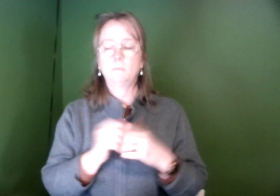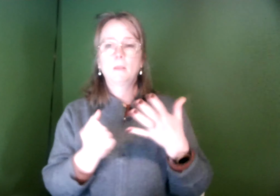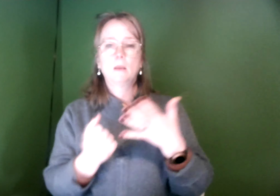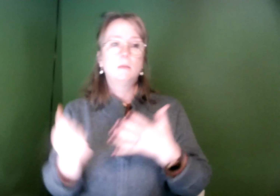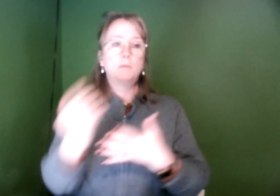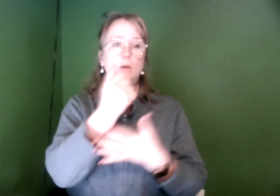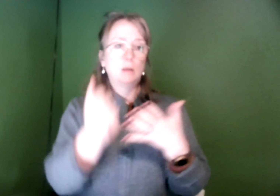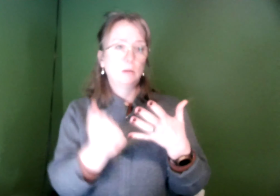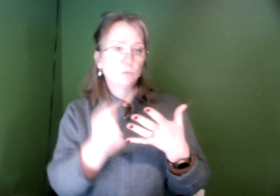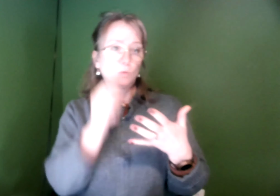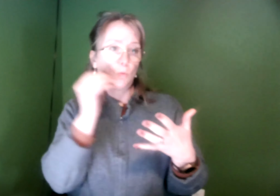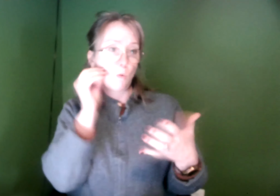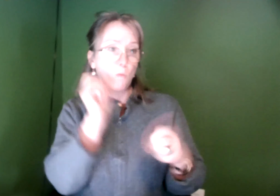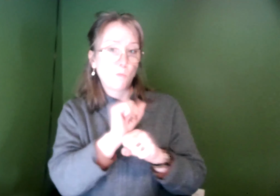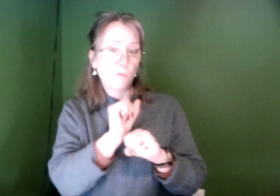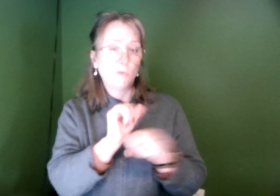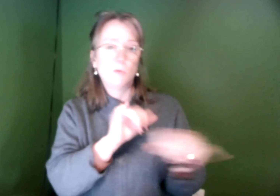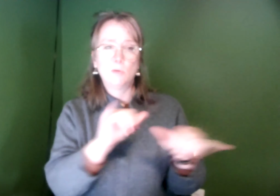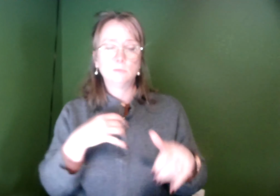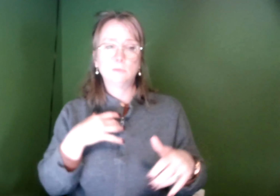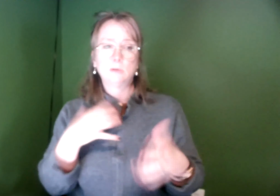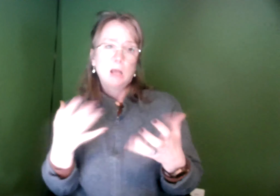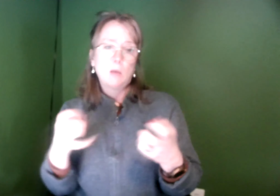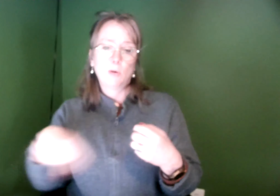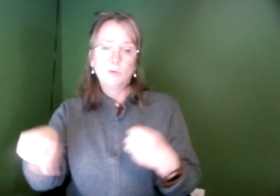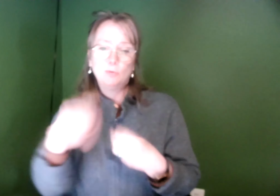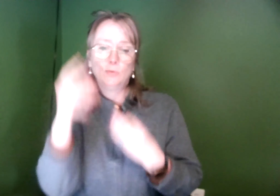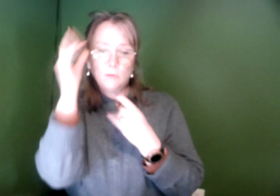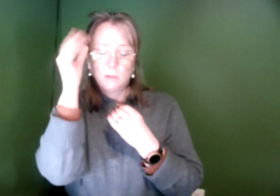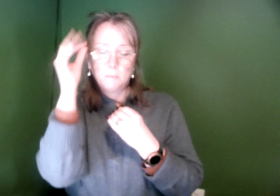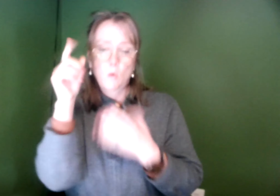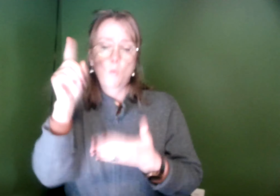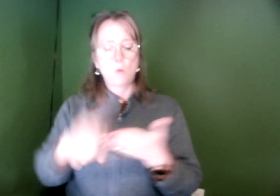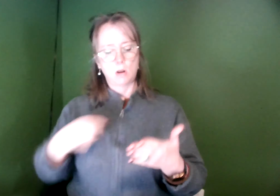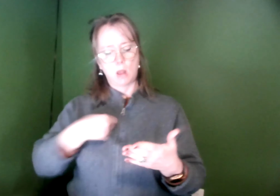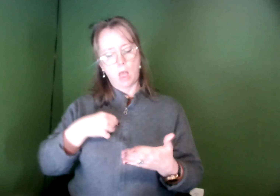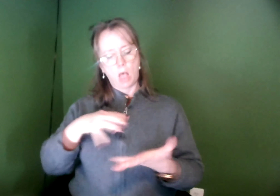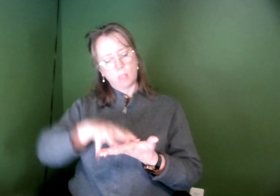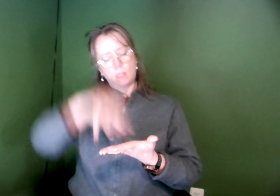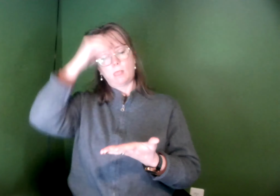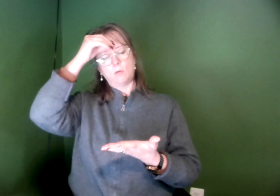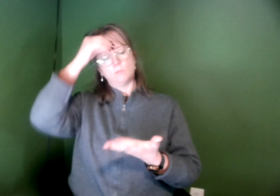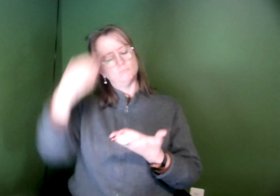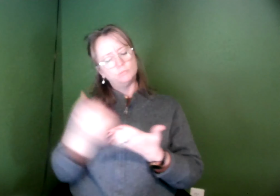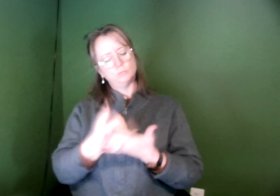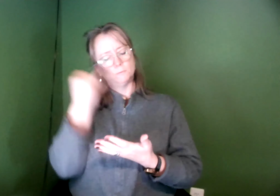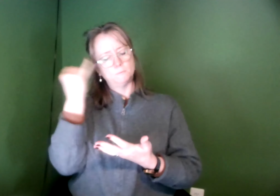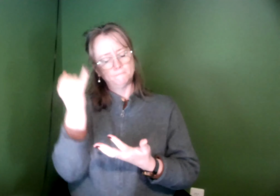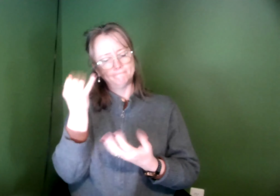homework, I really would like you to think about what you learned today, what was new for you.